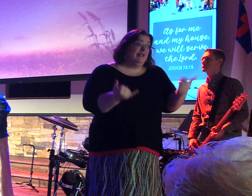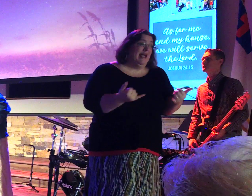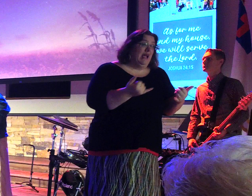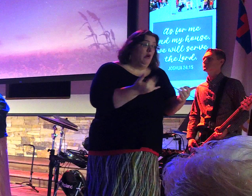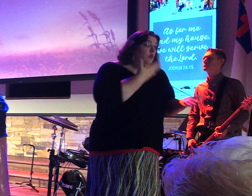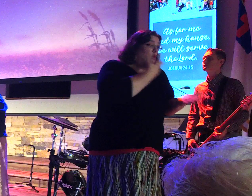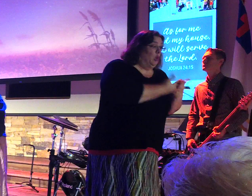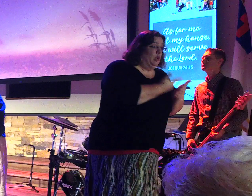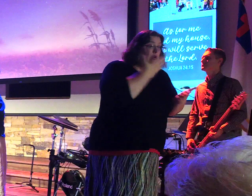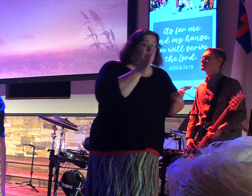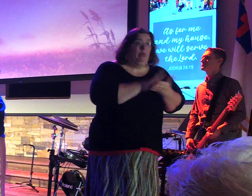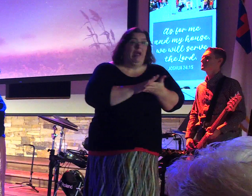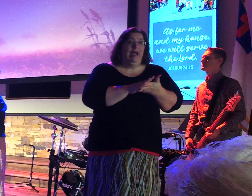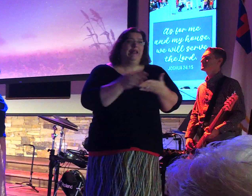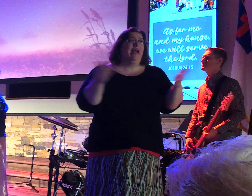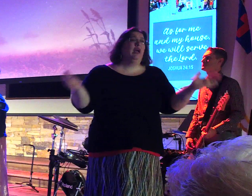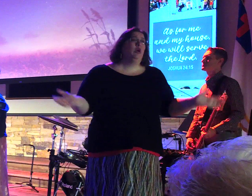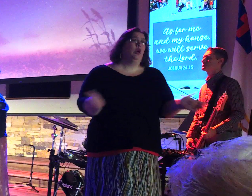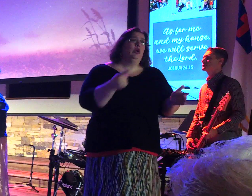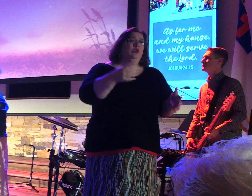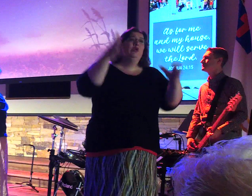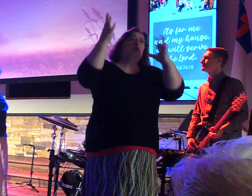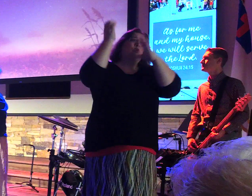to trust in God